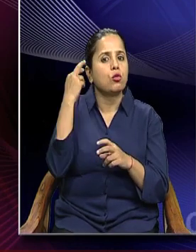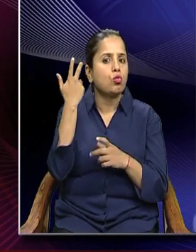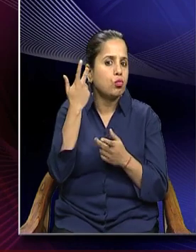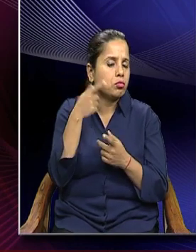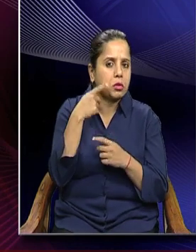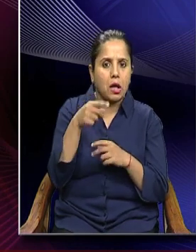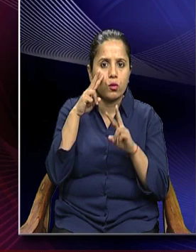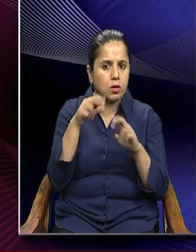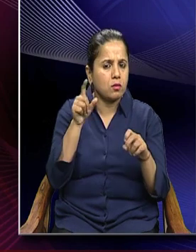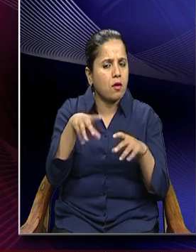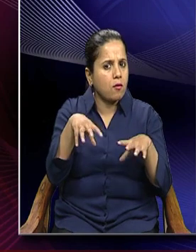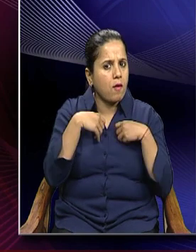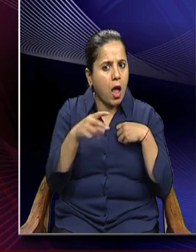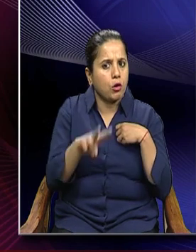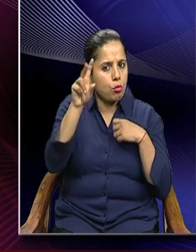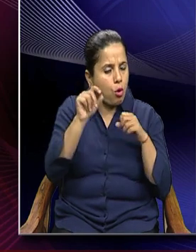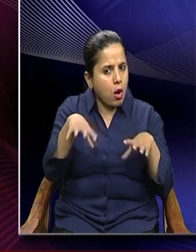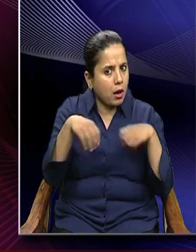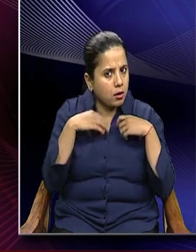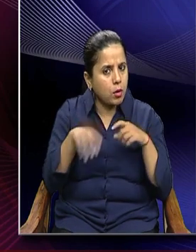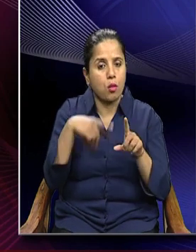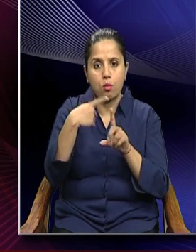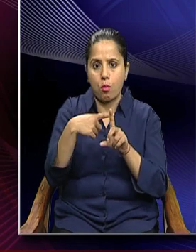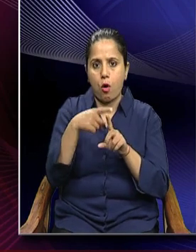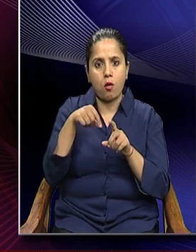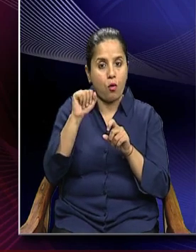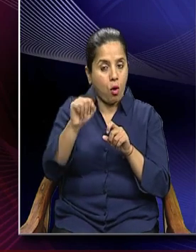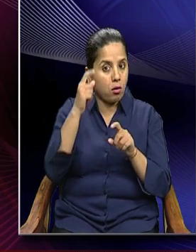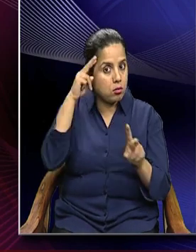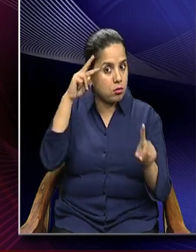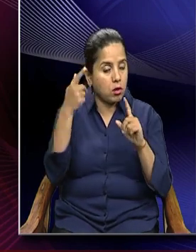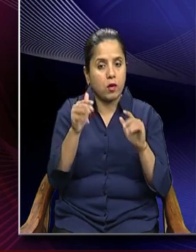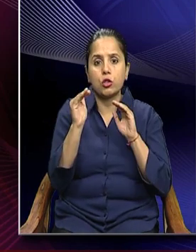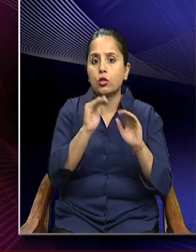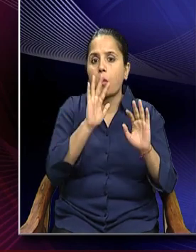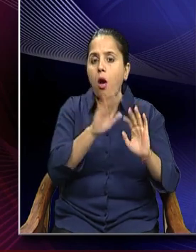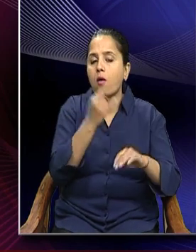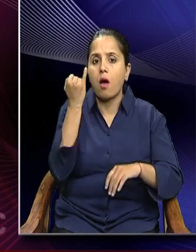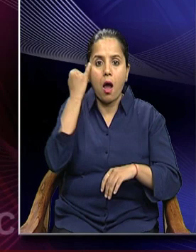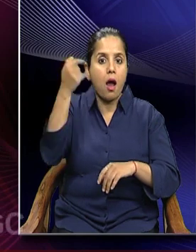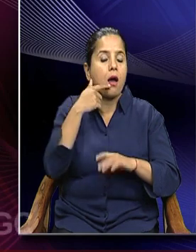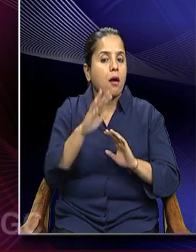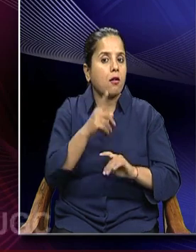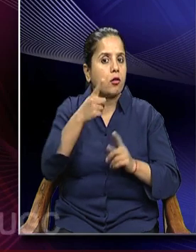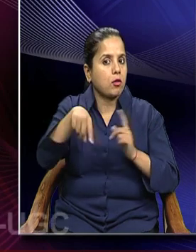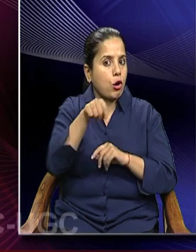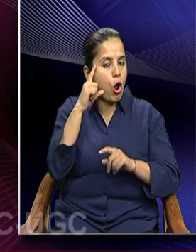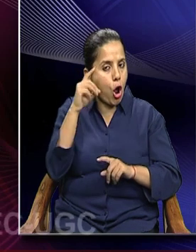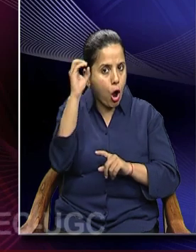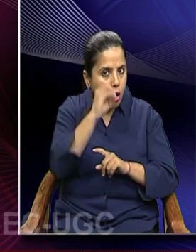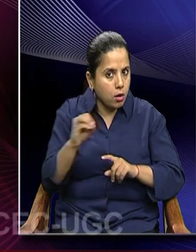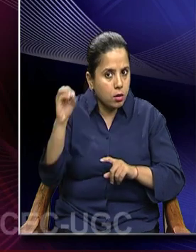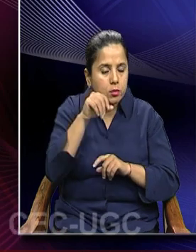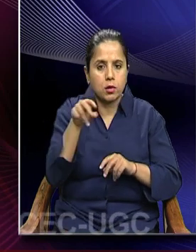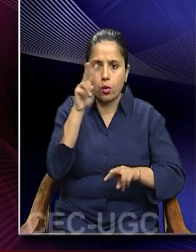to acknowledge its effects. The positivist paradigm supported the idea that there are objective and